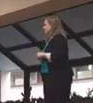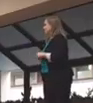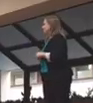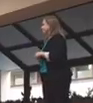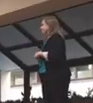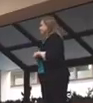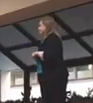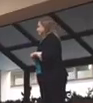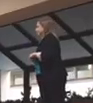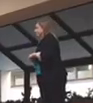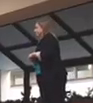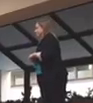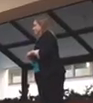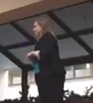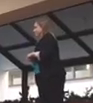And we know something must happen.